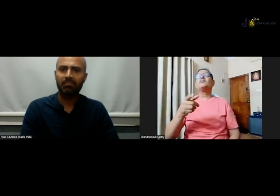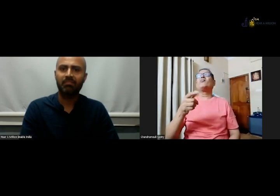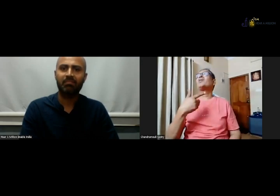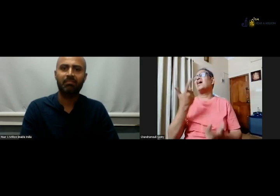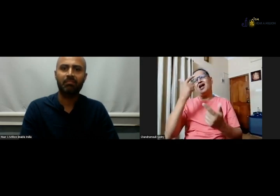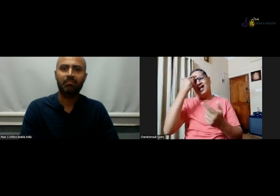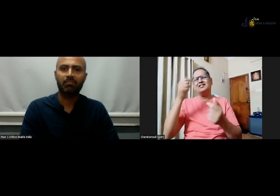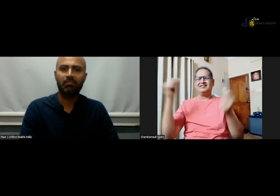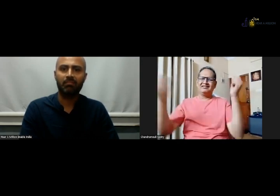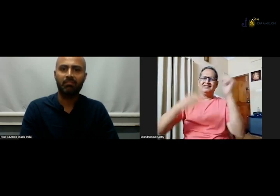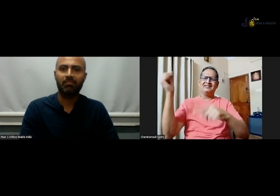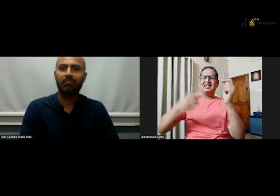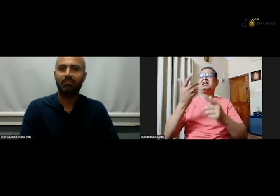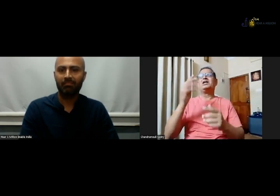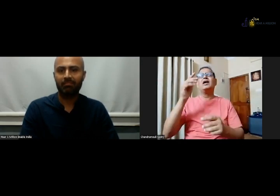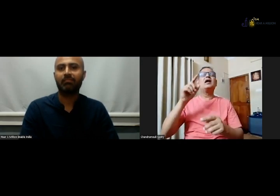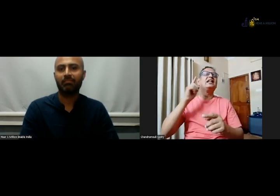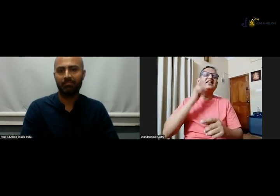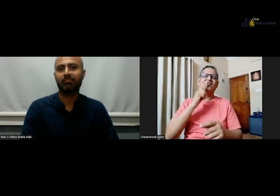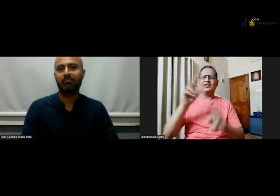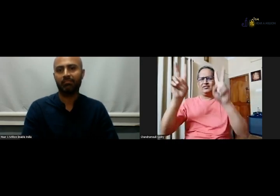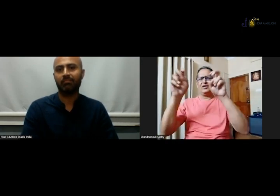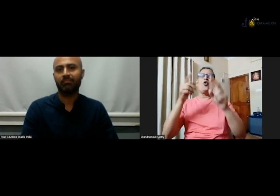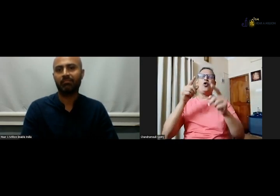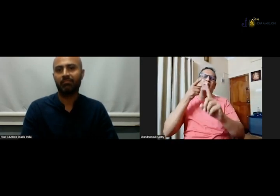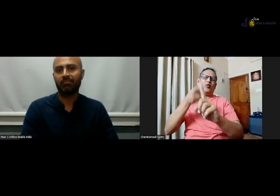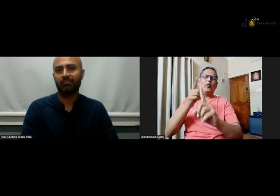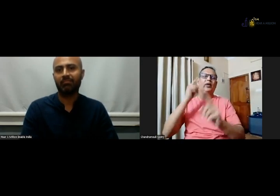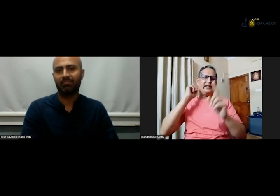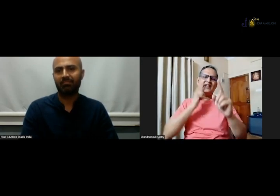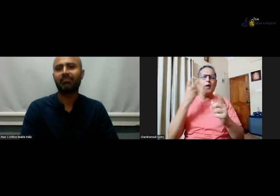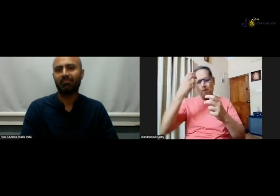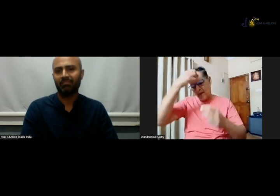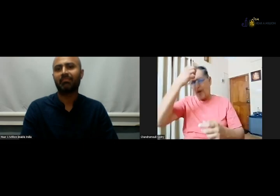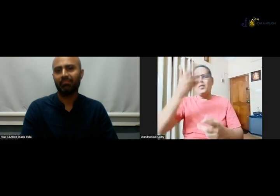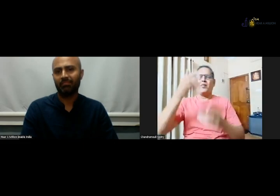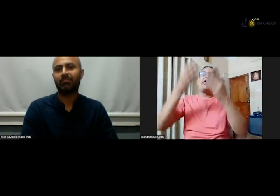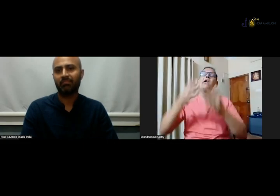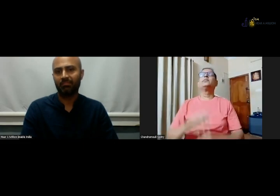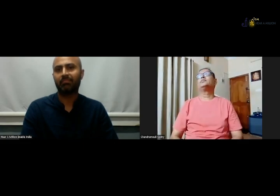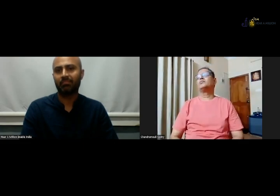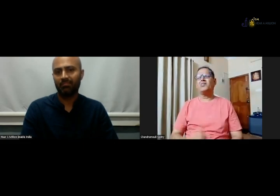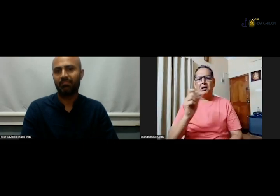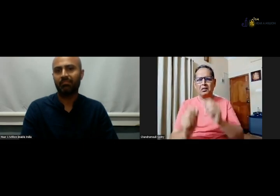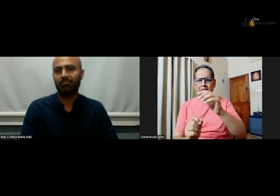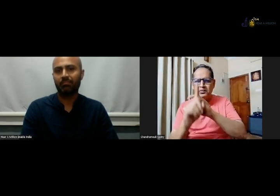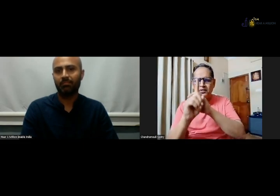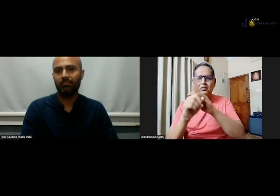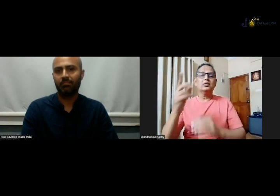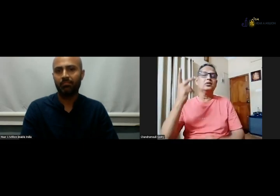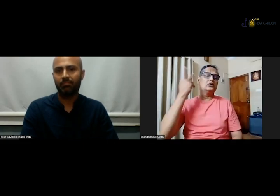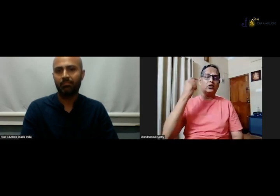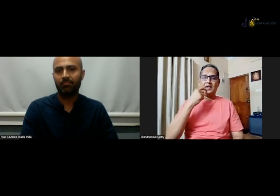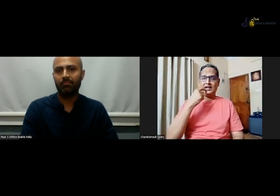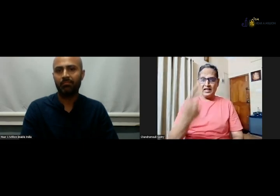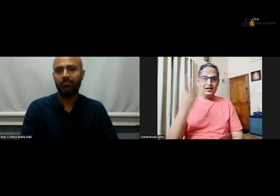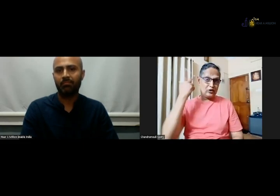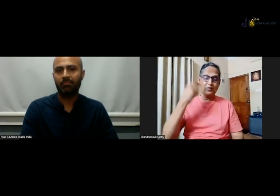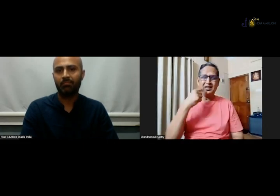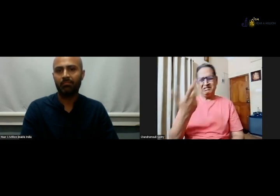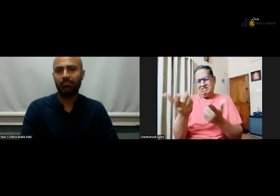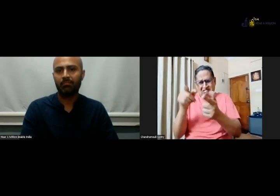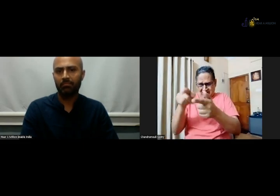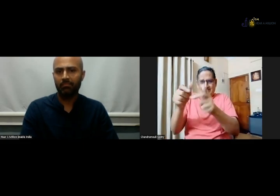so there was a group where Sudamini was also there, and you know, lots of deaf people were dropping all the messages and they were sharing their